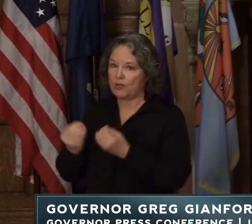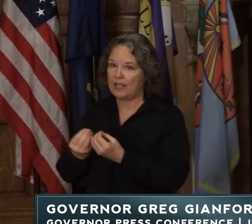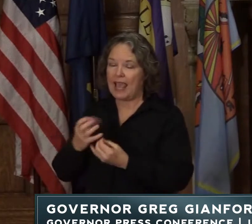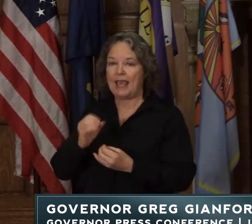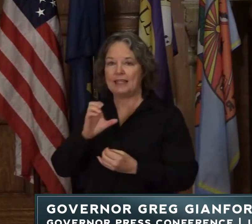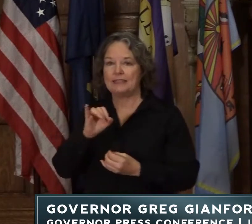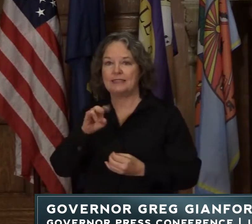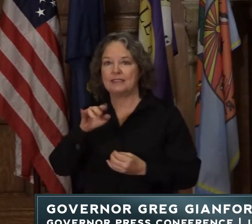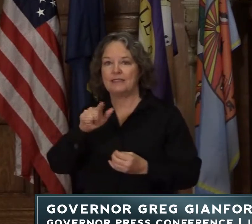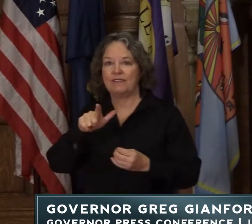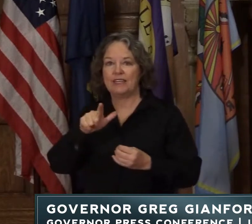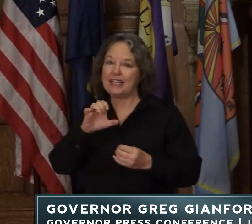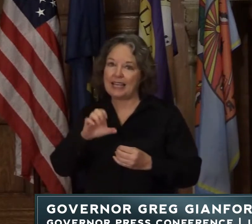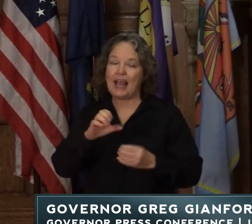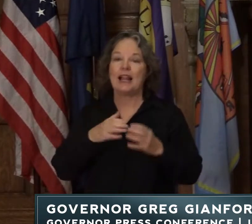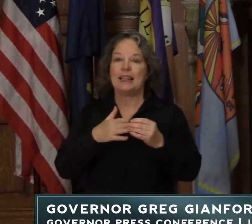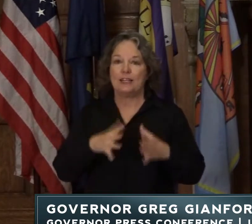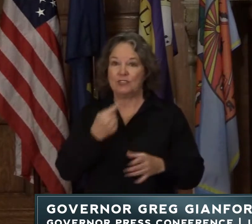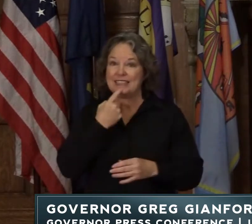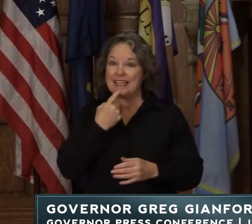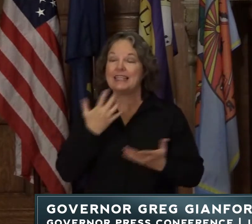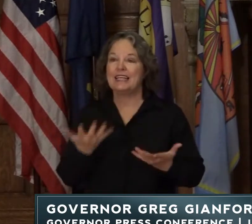identified is the existing directives.